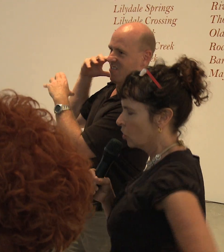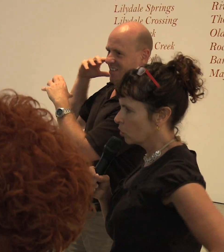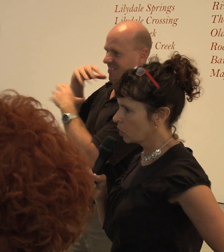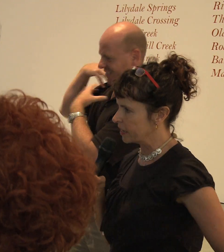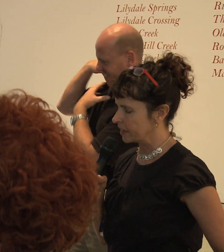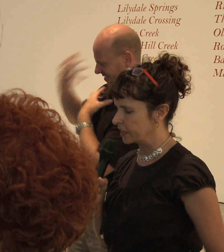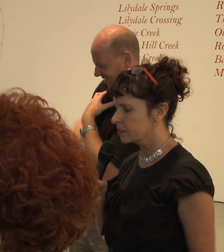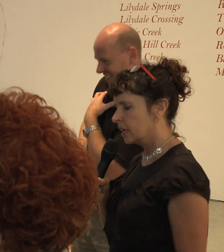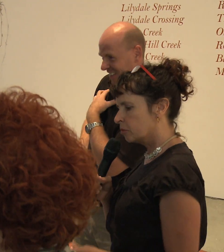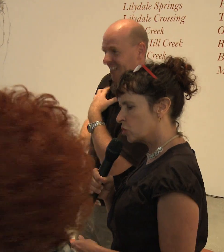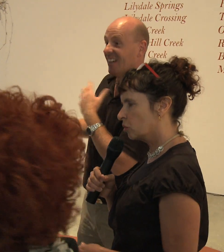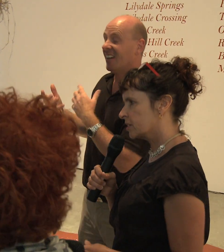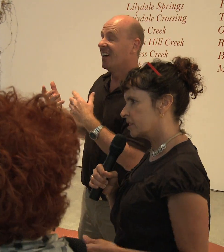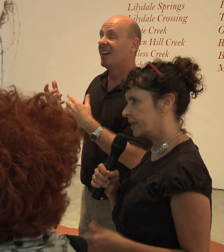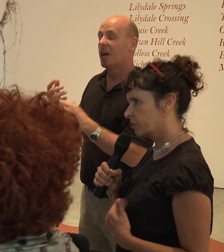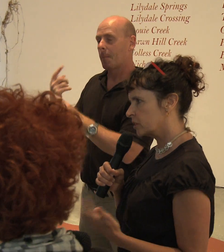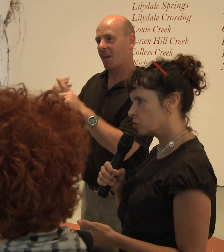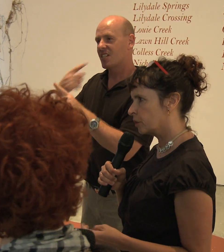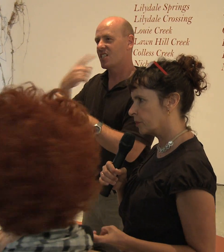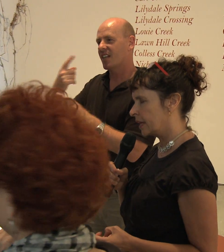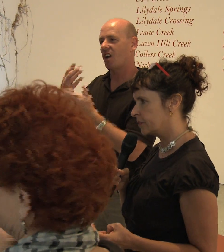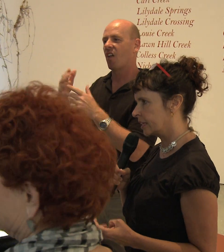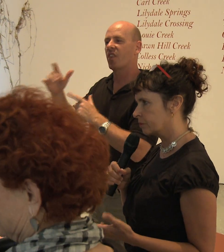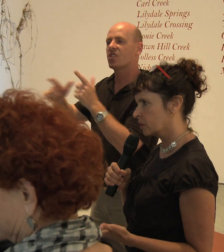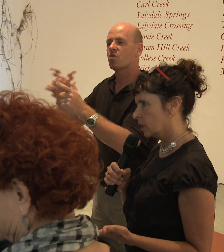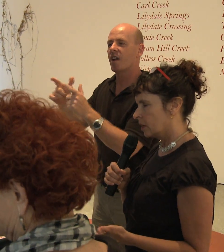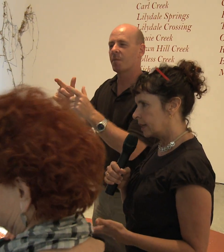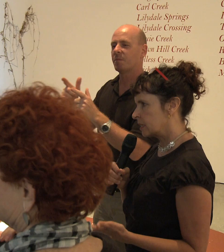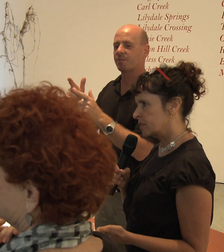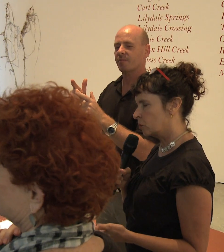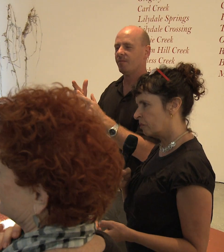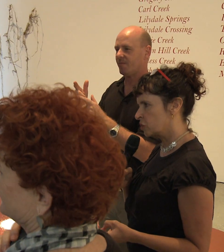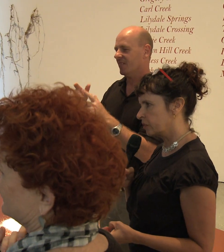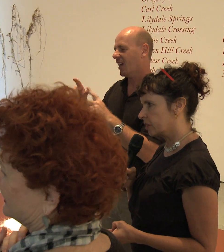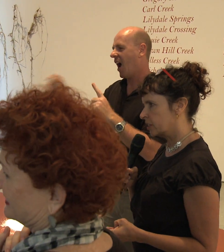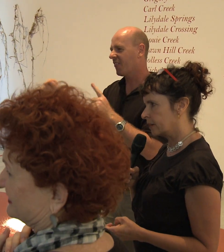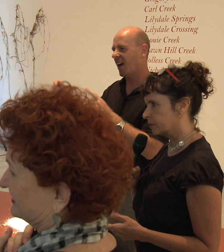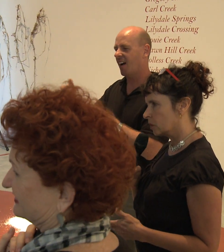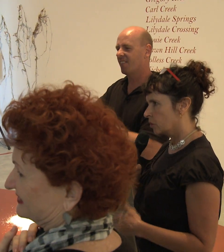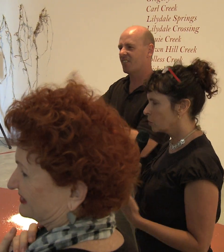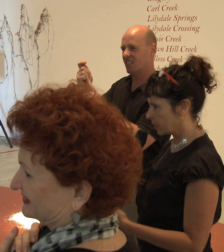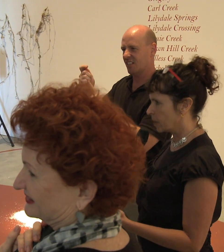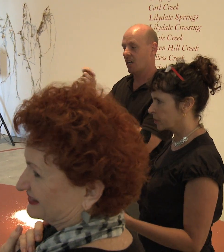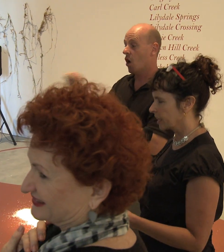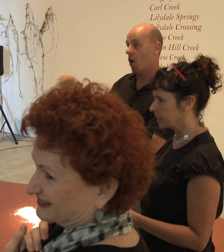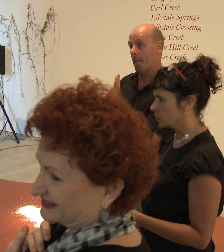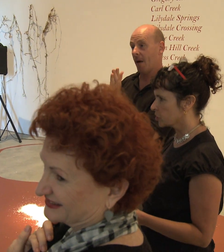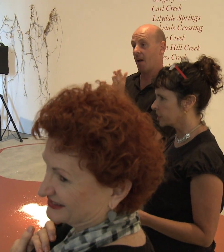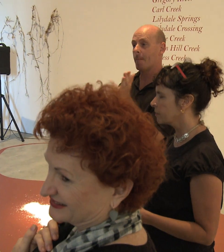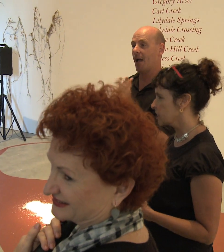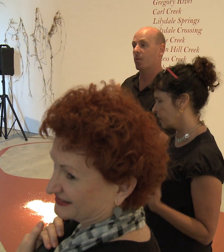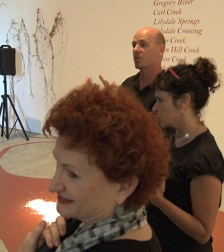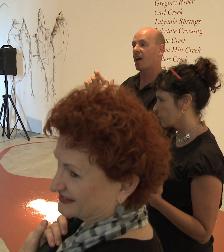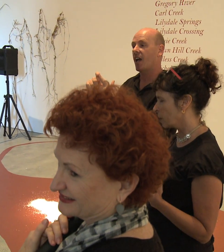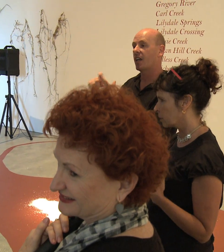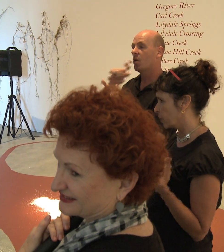hung all the way down there. But she also said on this trip and subsequent fishing that her mother, Mabel Daly, used to